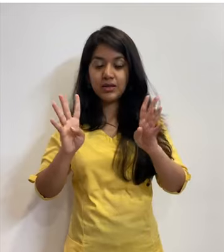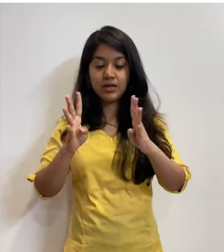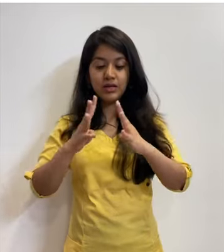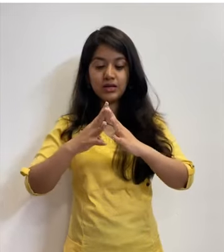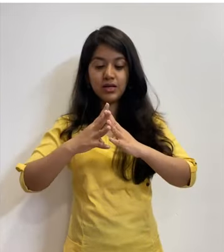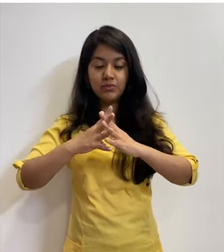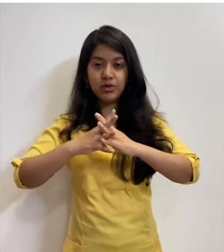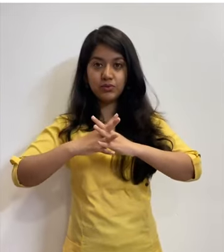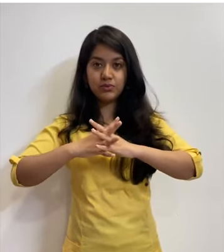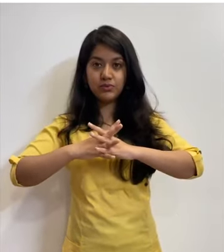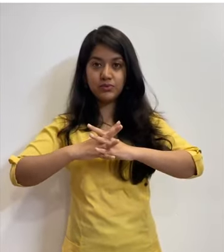W.